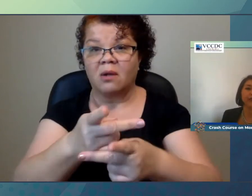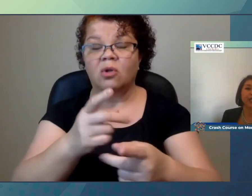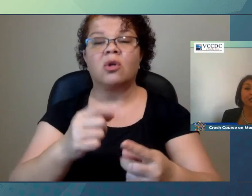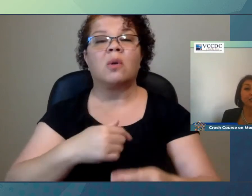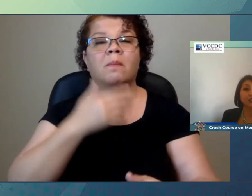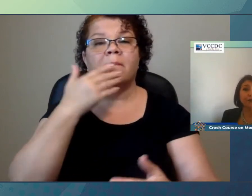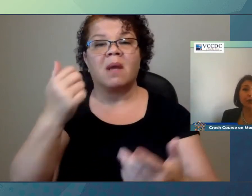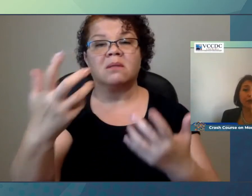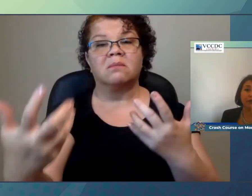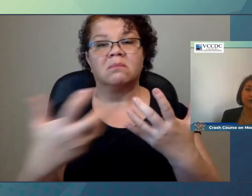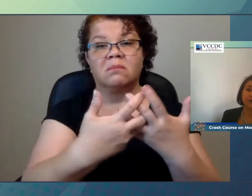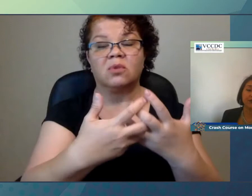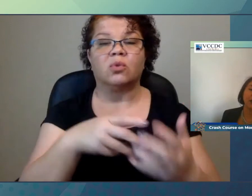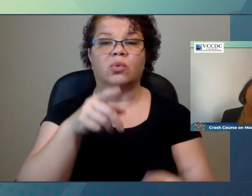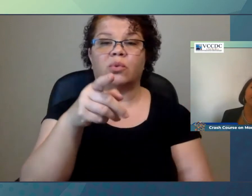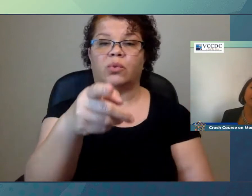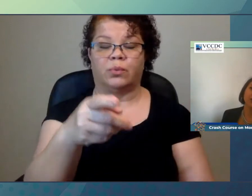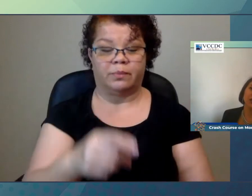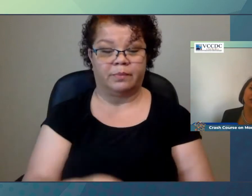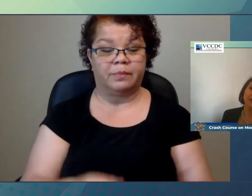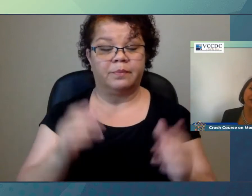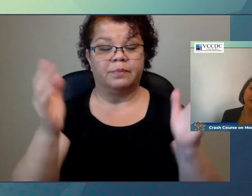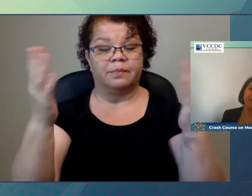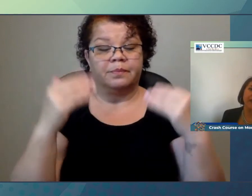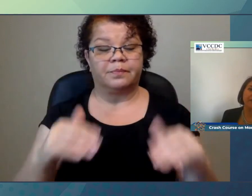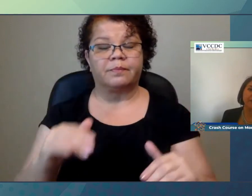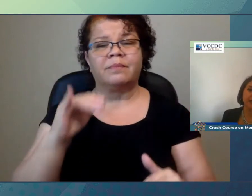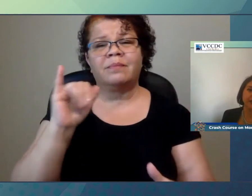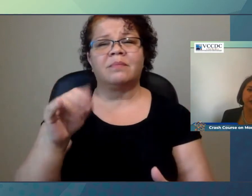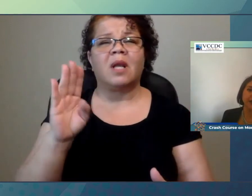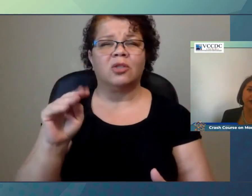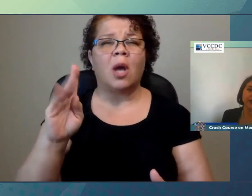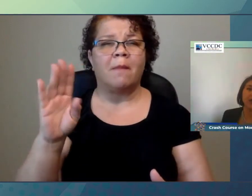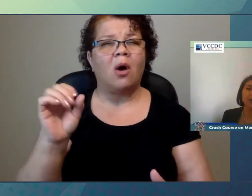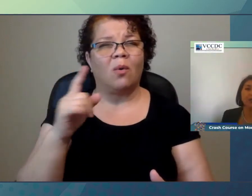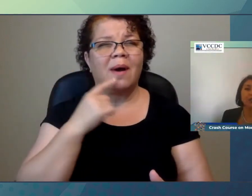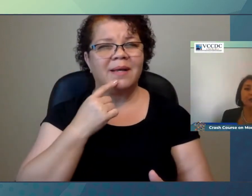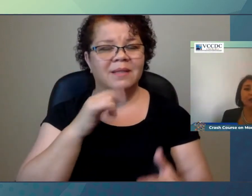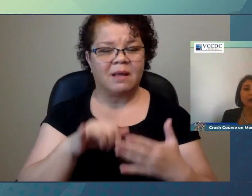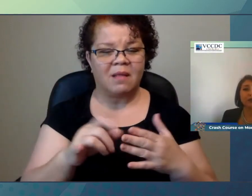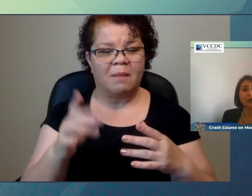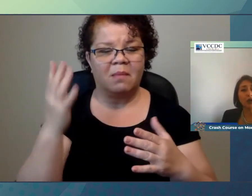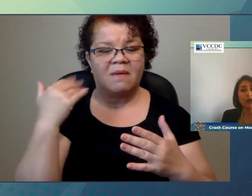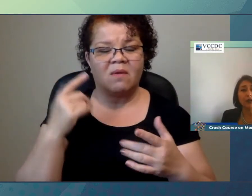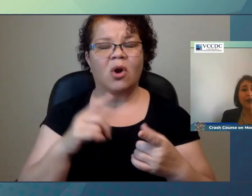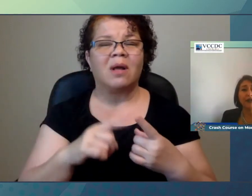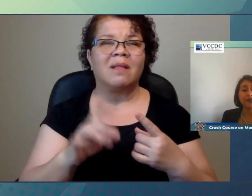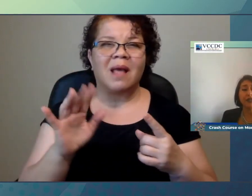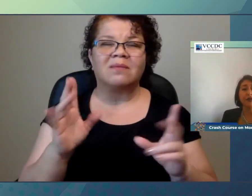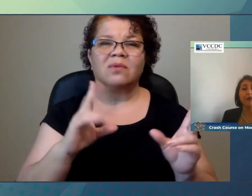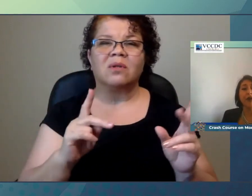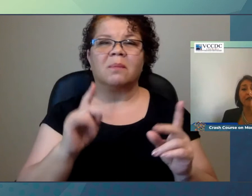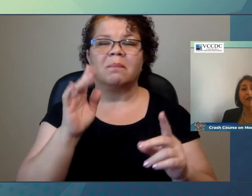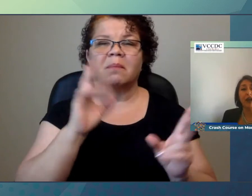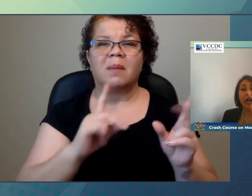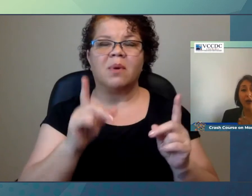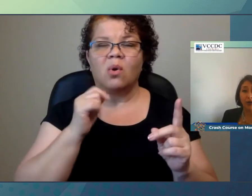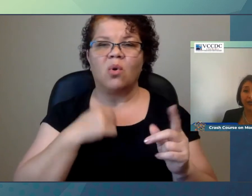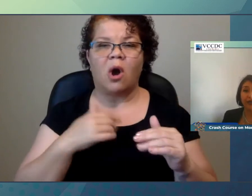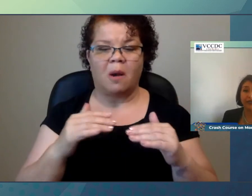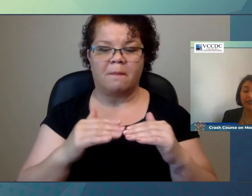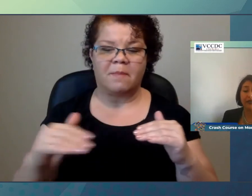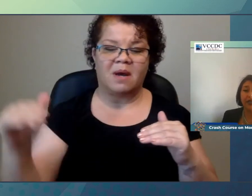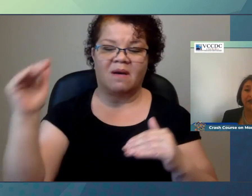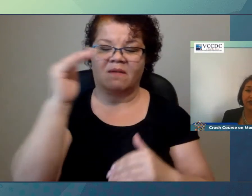you. Jumbo loans. We touched on this about 5 minutes ago. Jumbo loans are loan amounts that are above